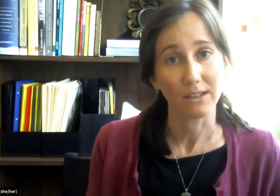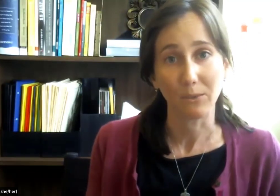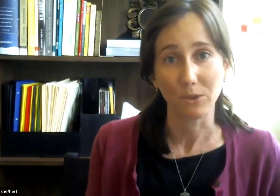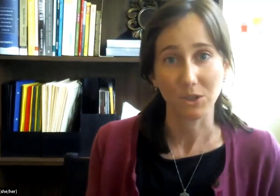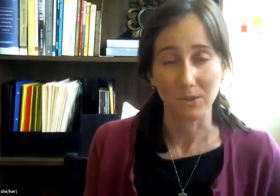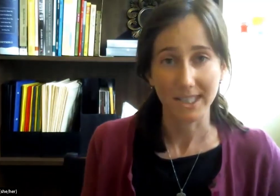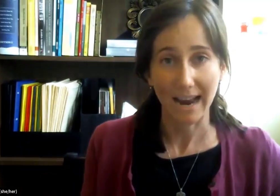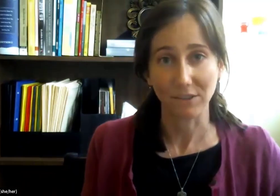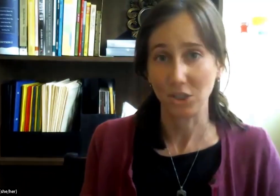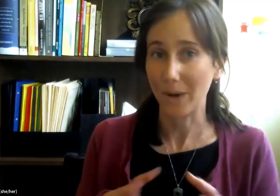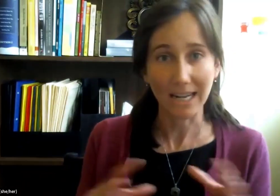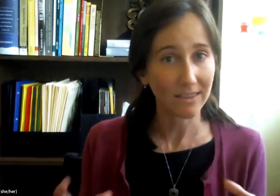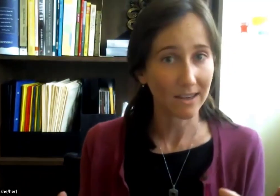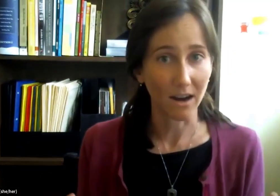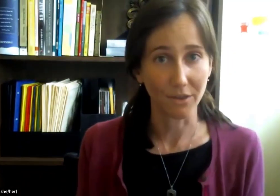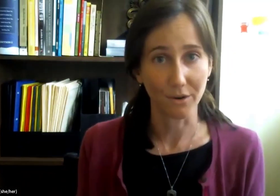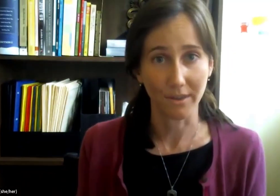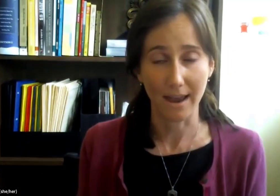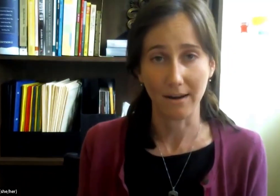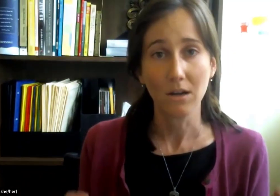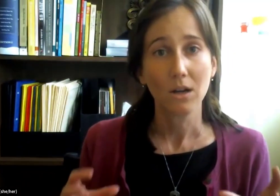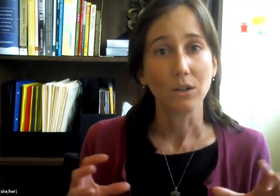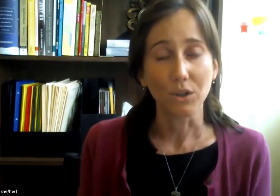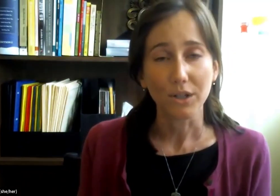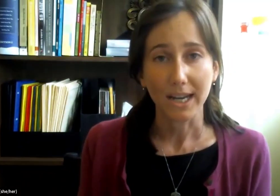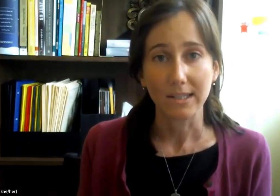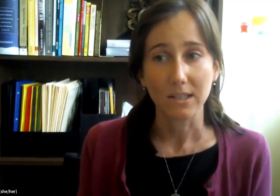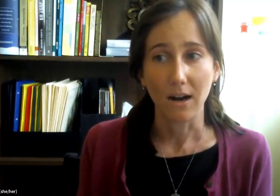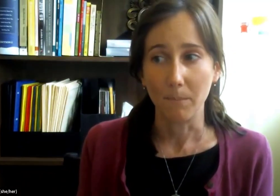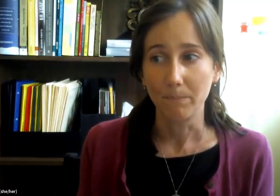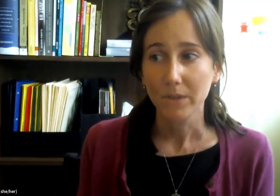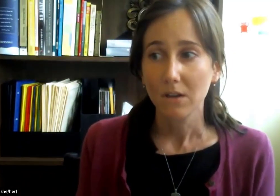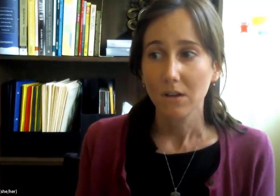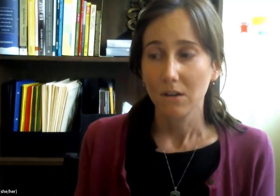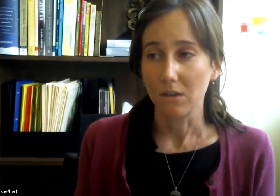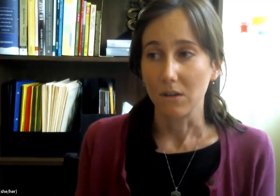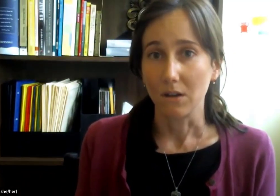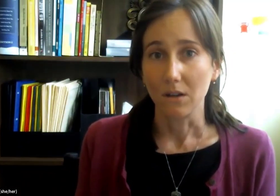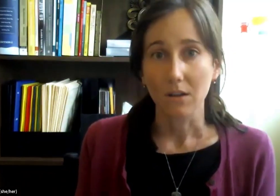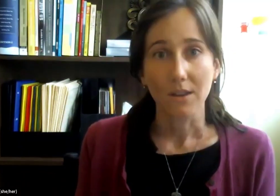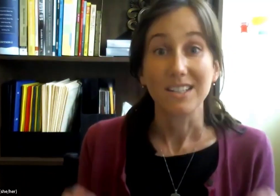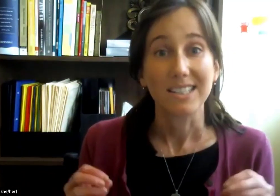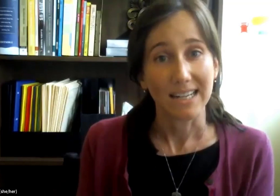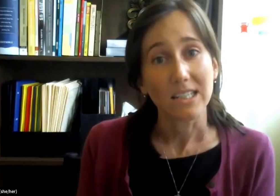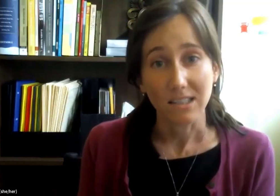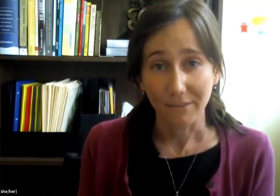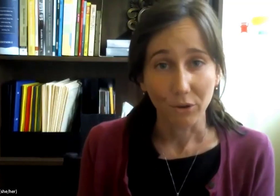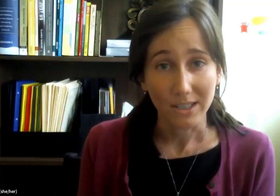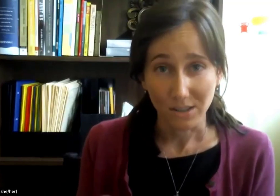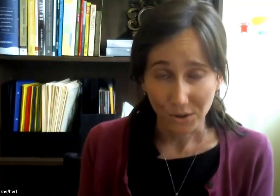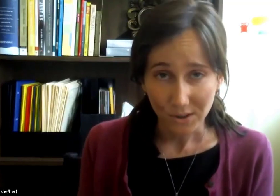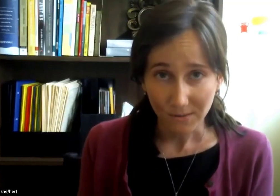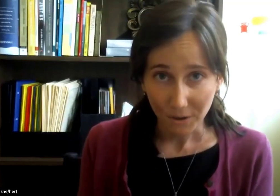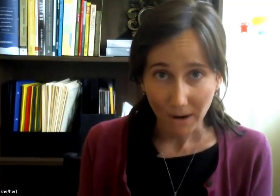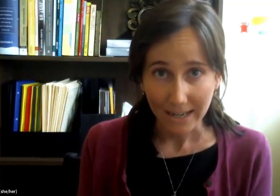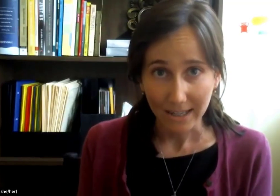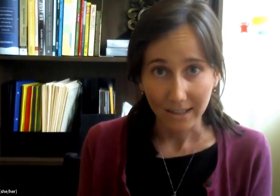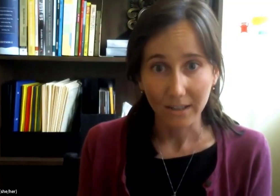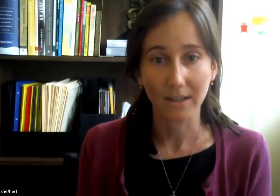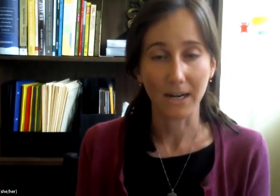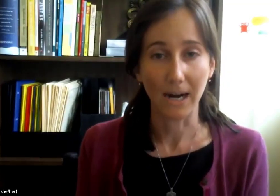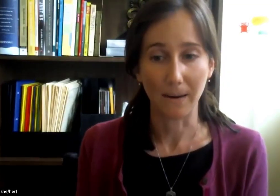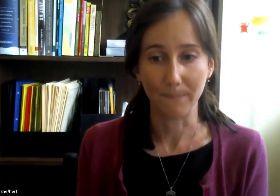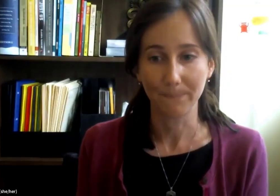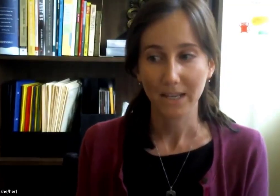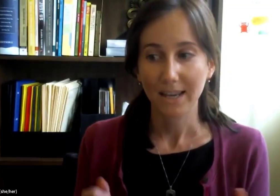that multilingual students have to do anything other than look at the sentence level concerns of their